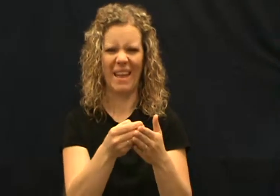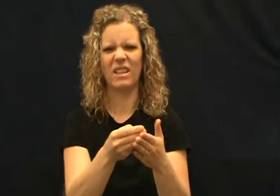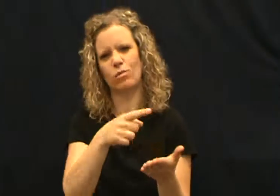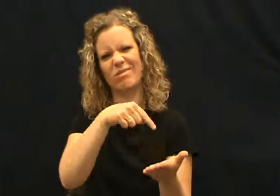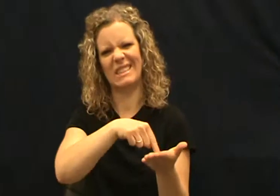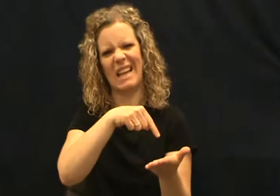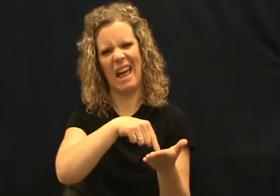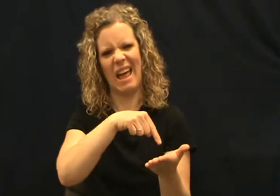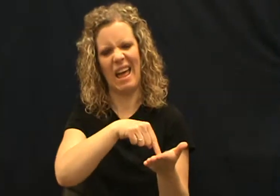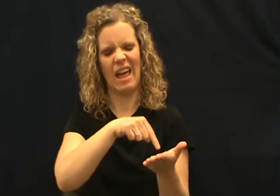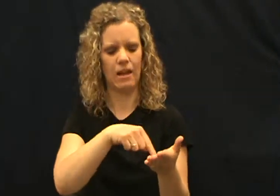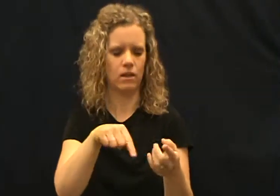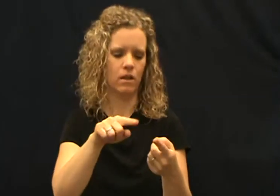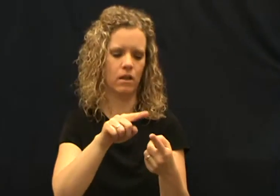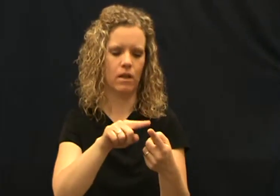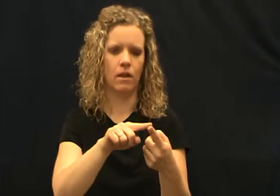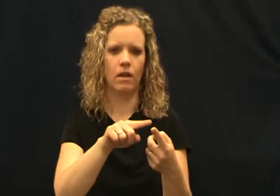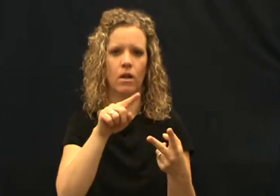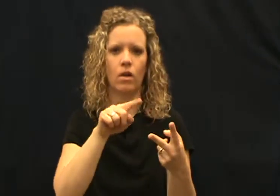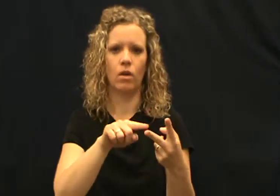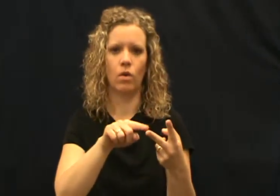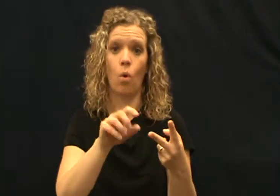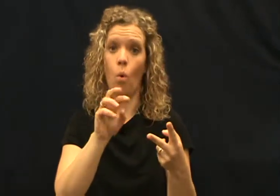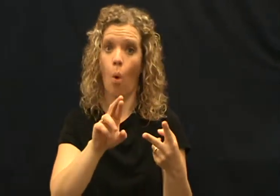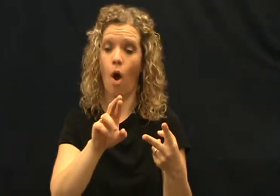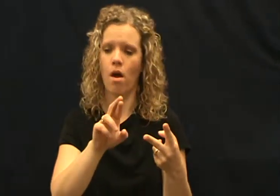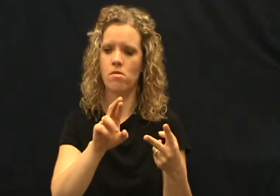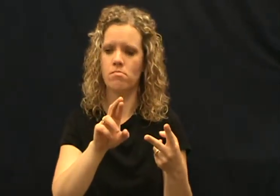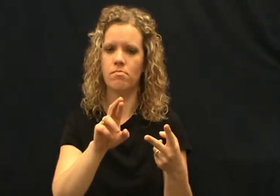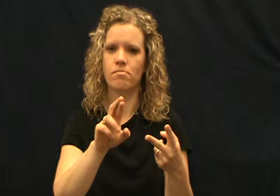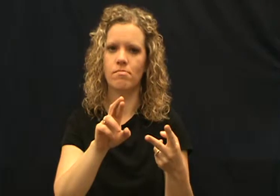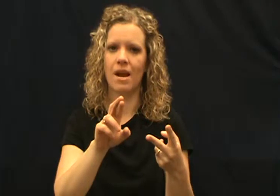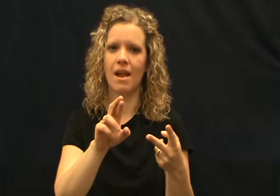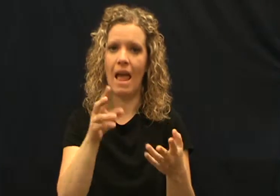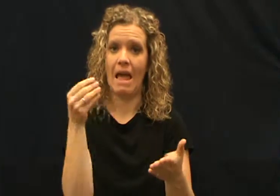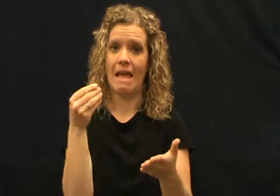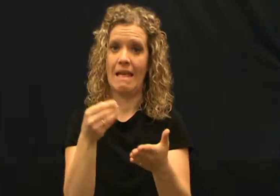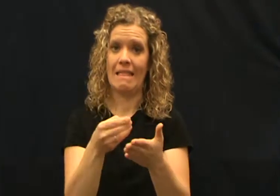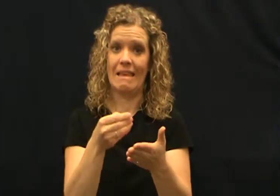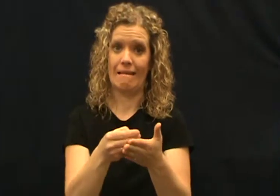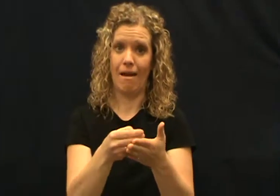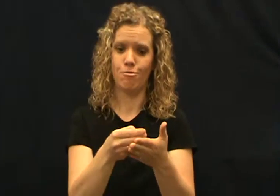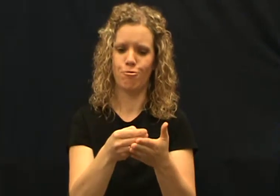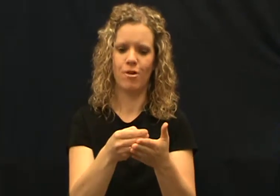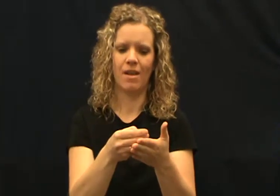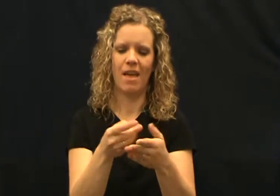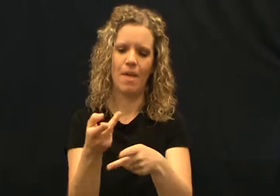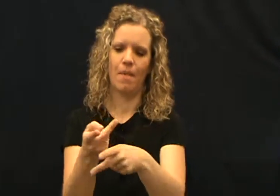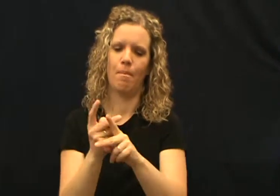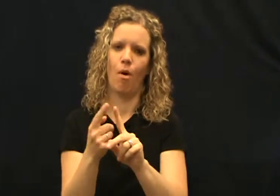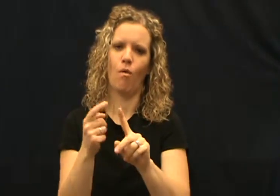or it can bring in cash from its owners and use that to invest in